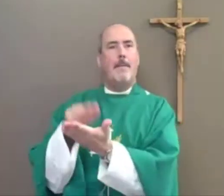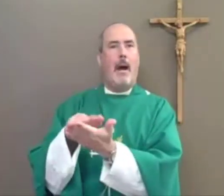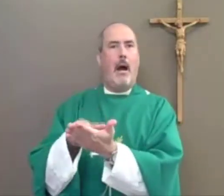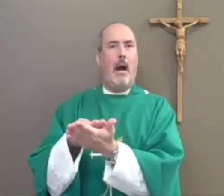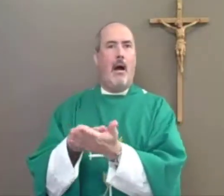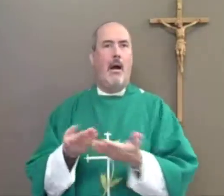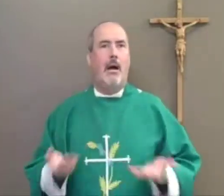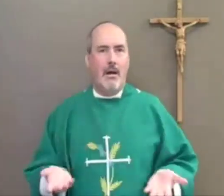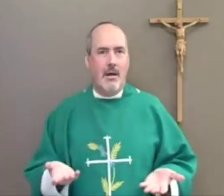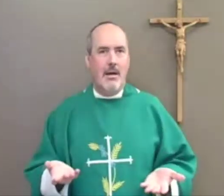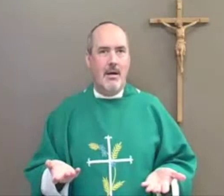begging for money.